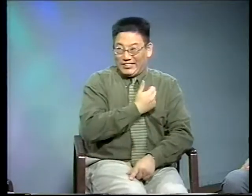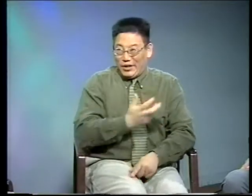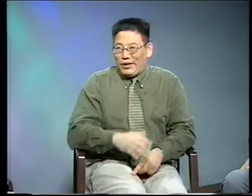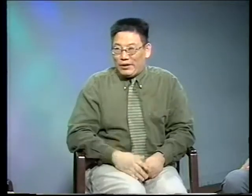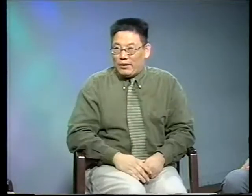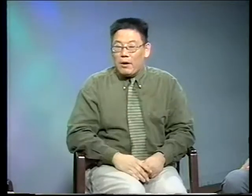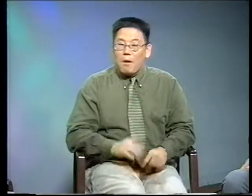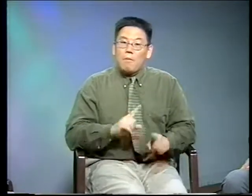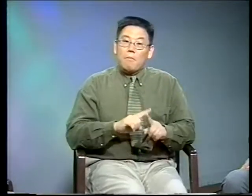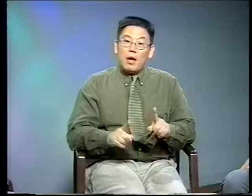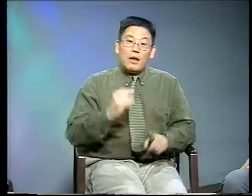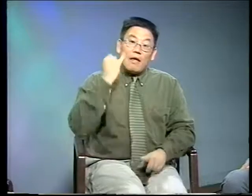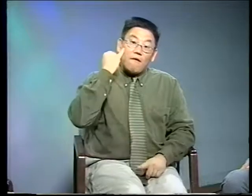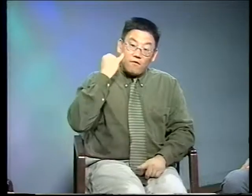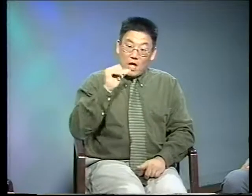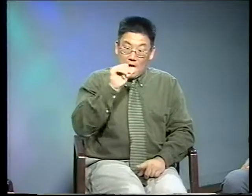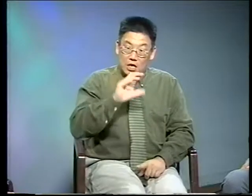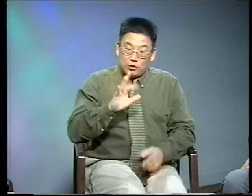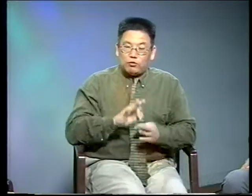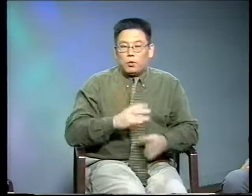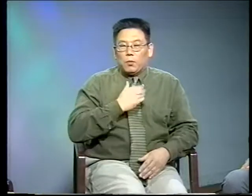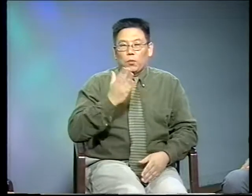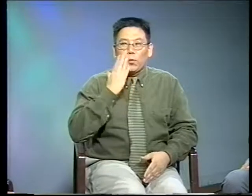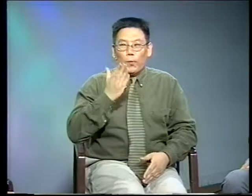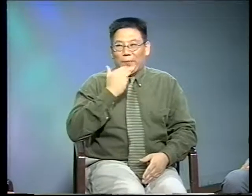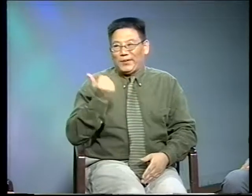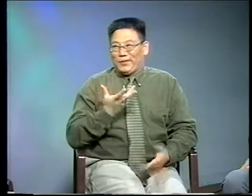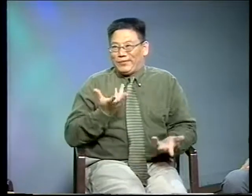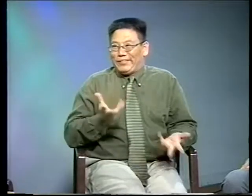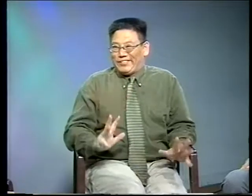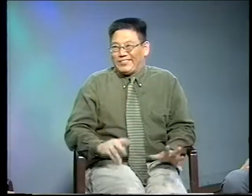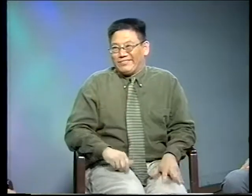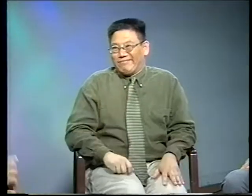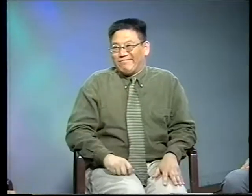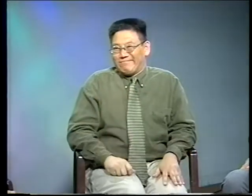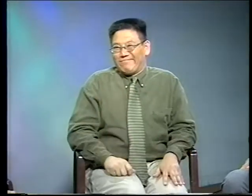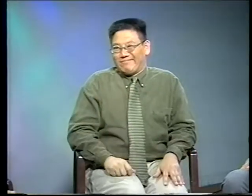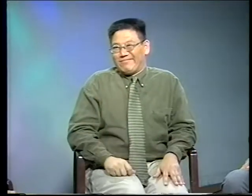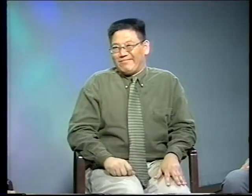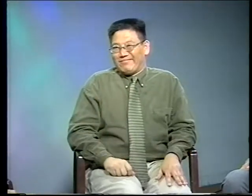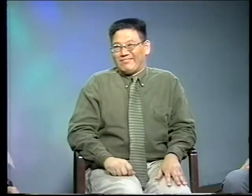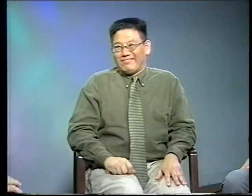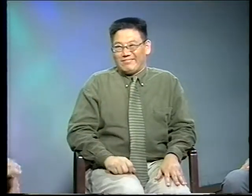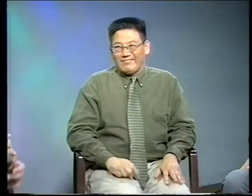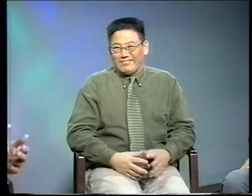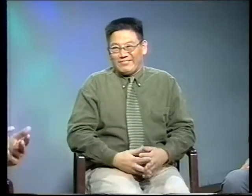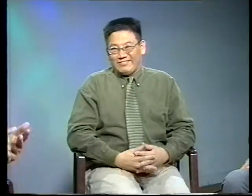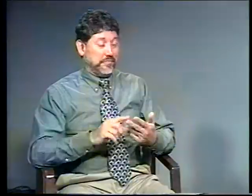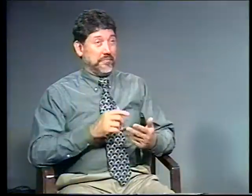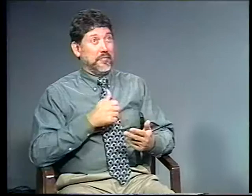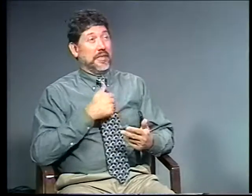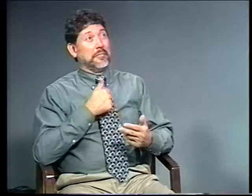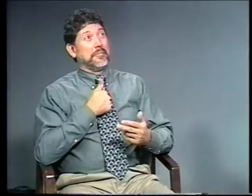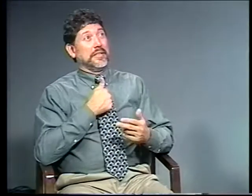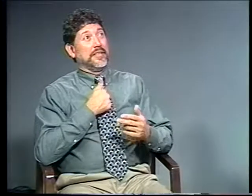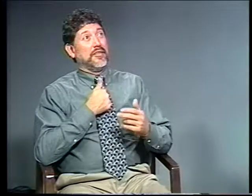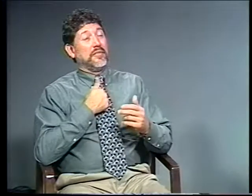It's totally inappropriate for one of our funerals. Now, an Asian interpreter, of course, would have known better, of course.